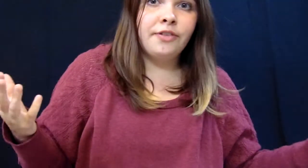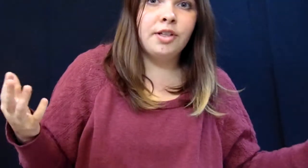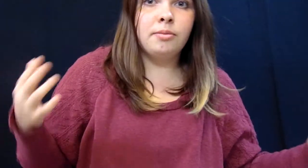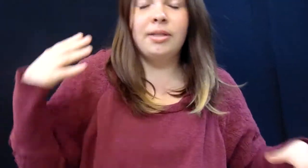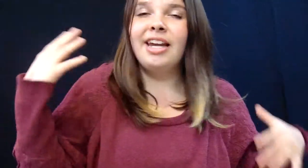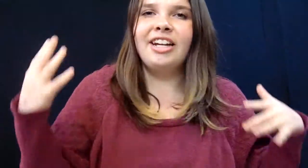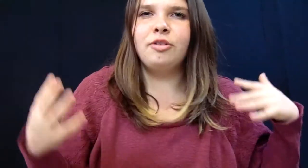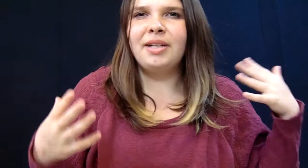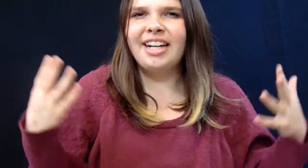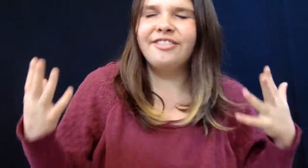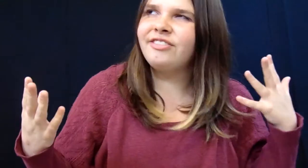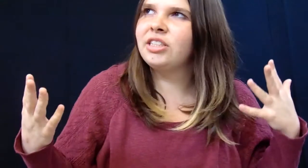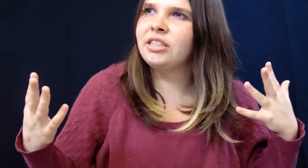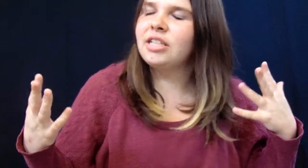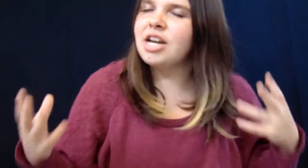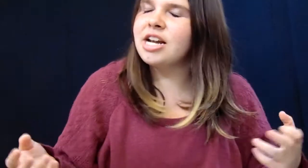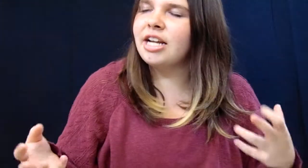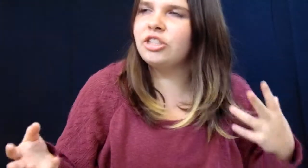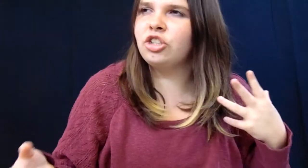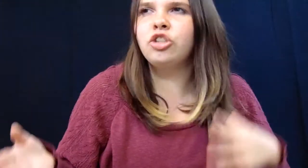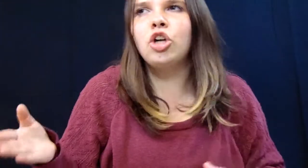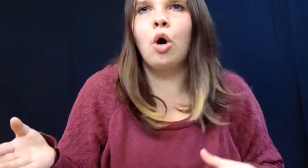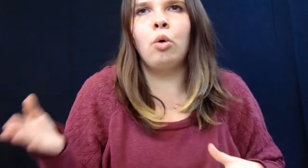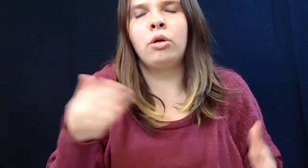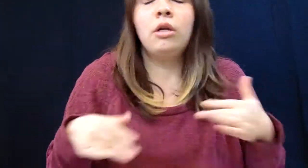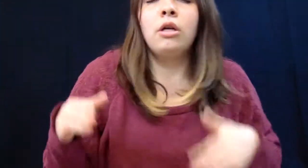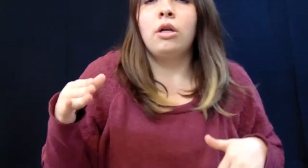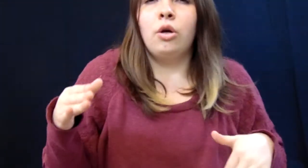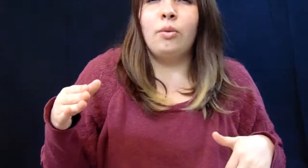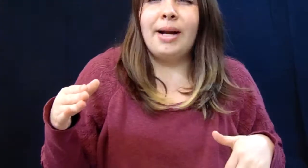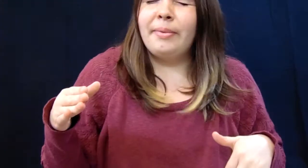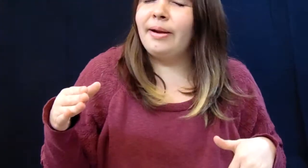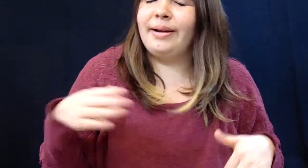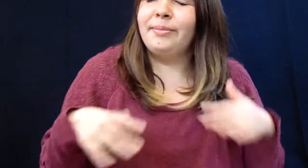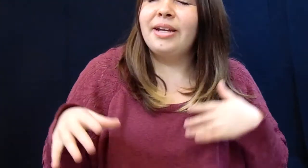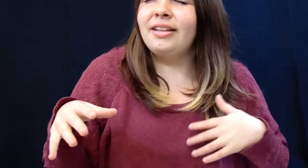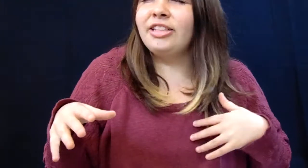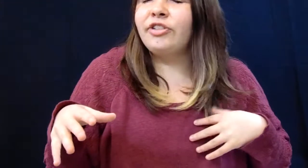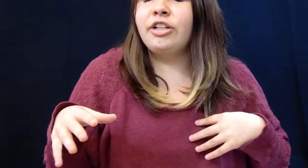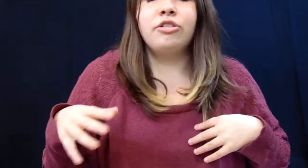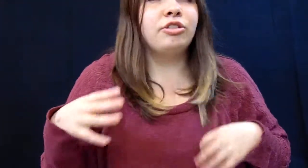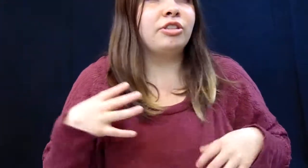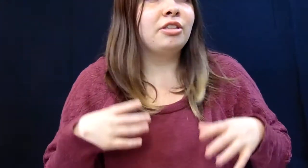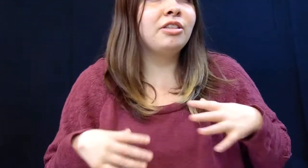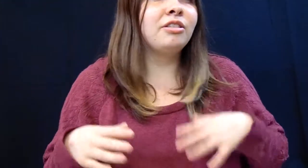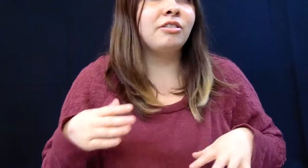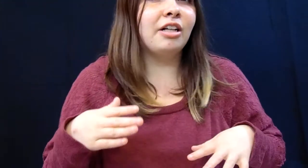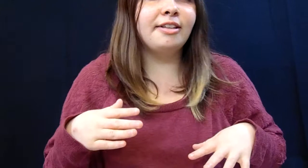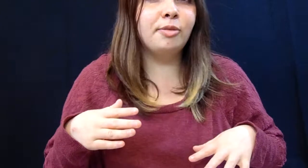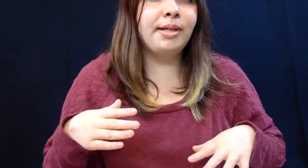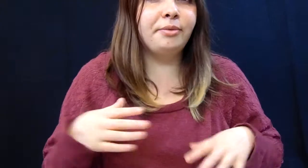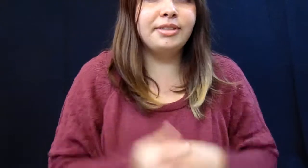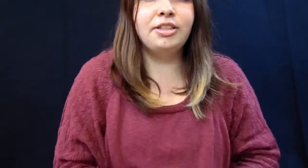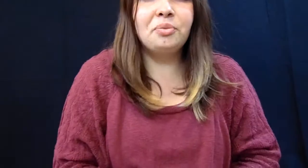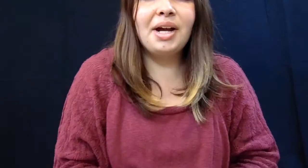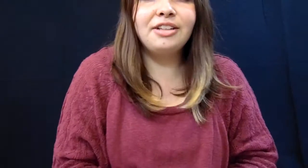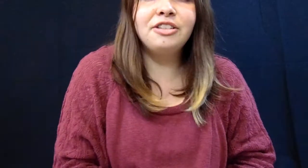-film and it'll be kind of nice to know when I am making these videos a little bit once in a while